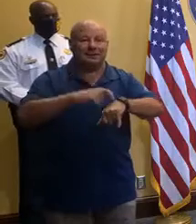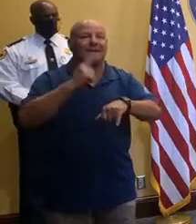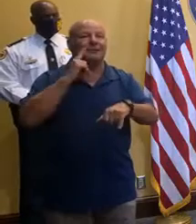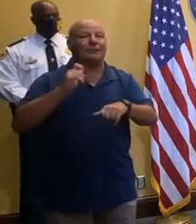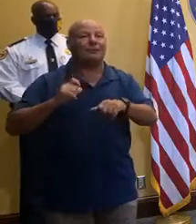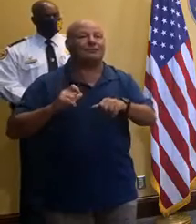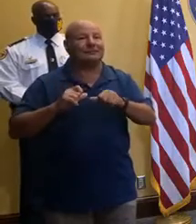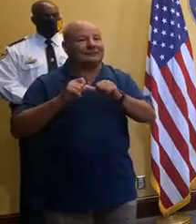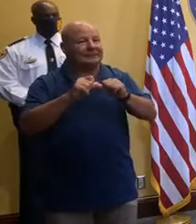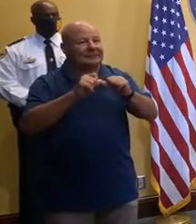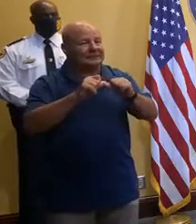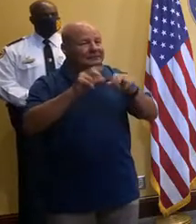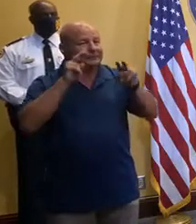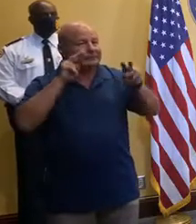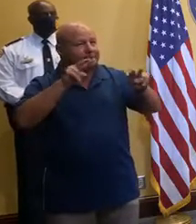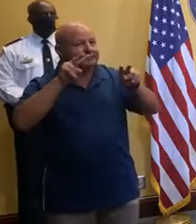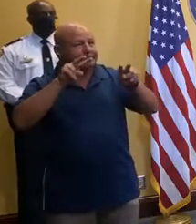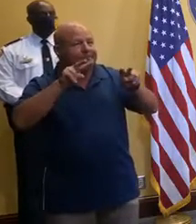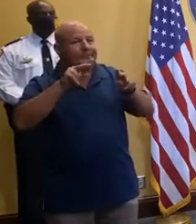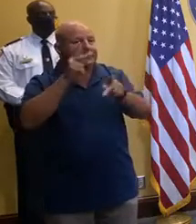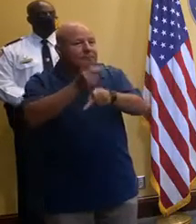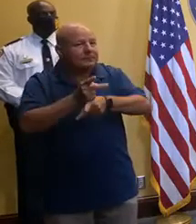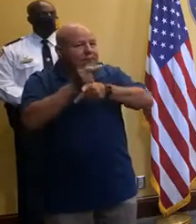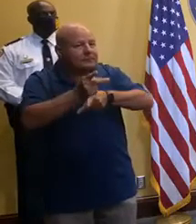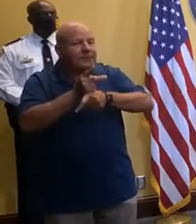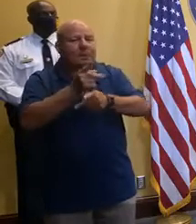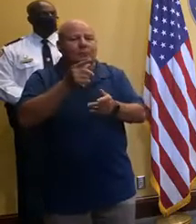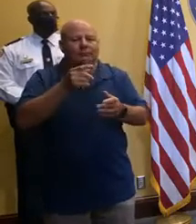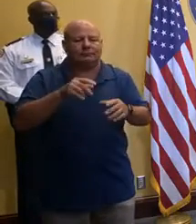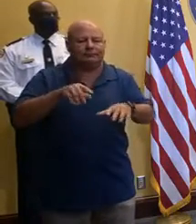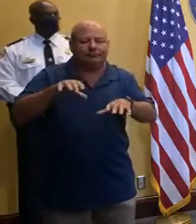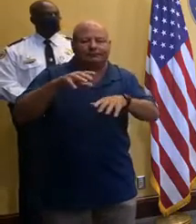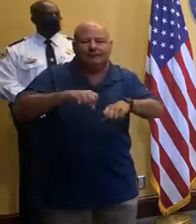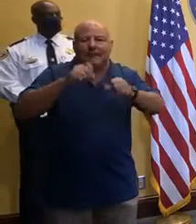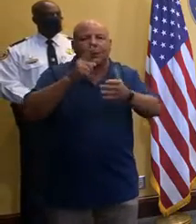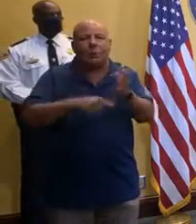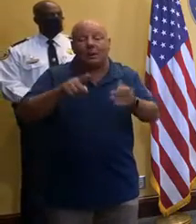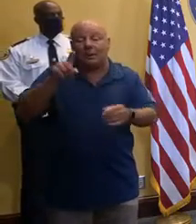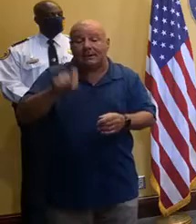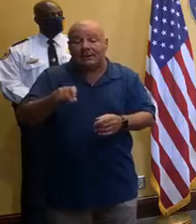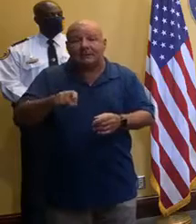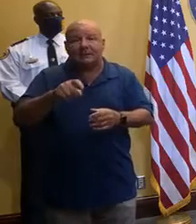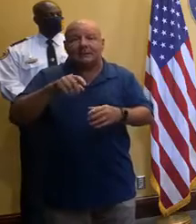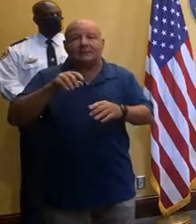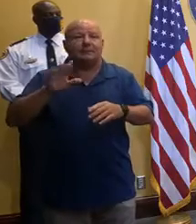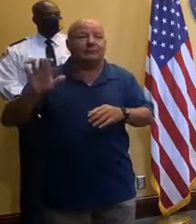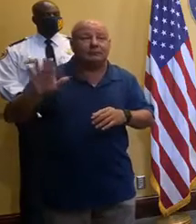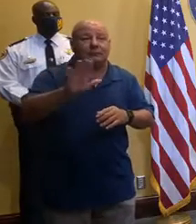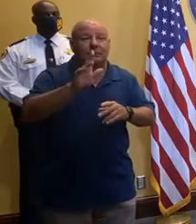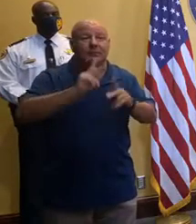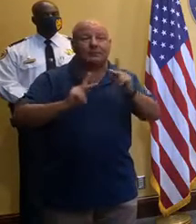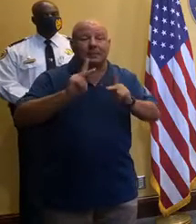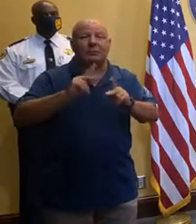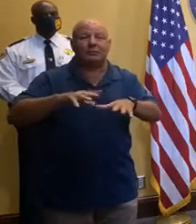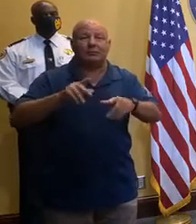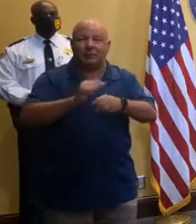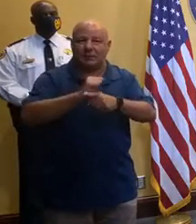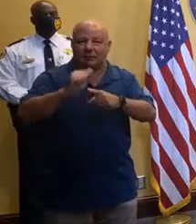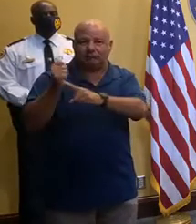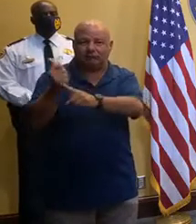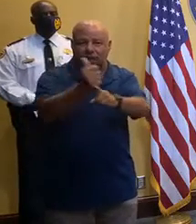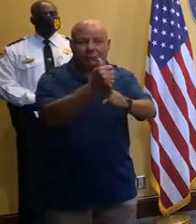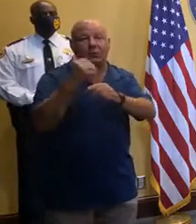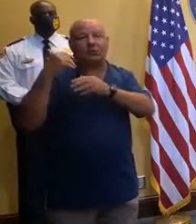to be vigilant, do what is necessary, practice civic responsibility, and to move us